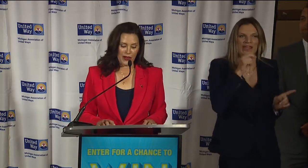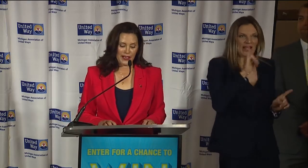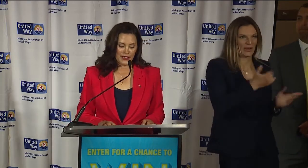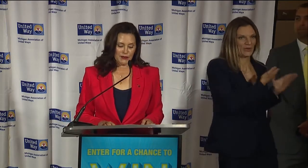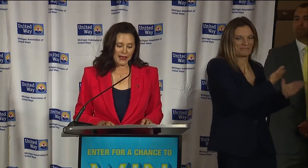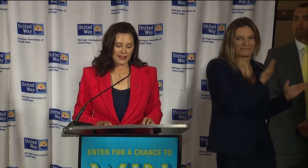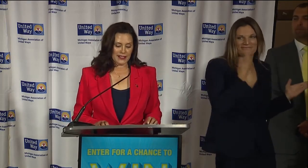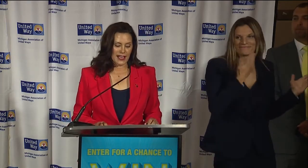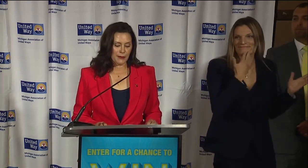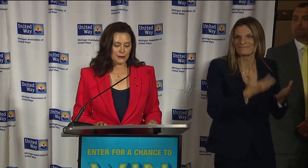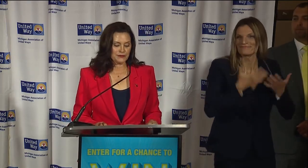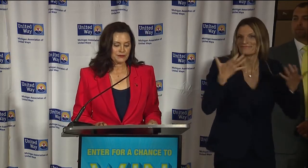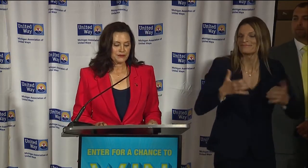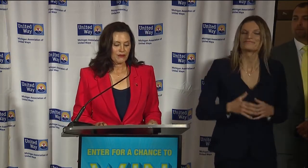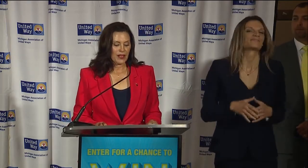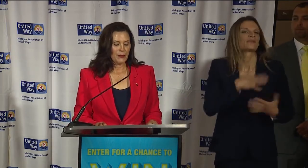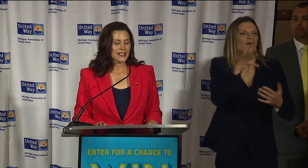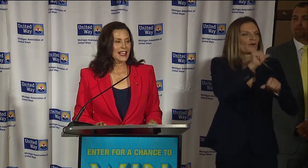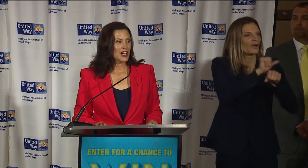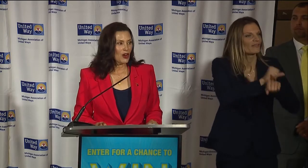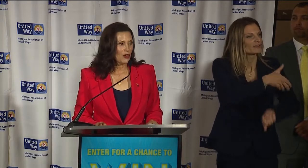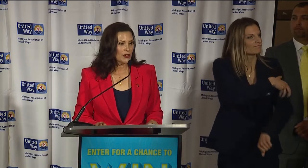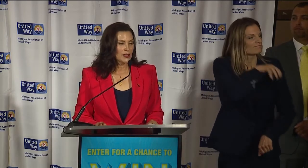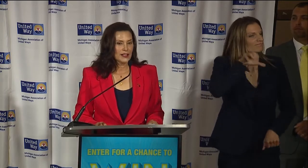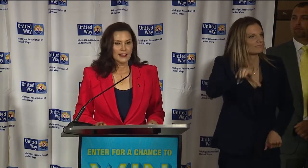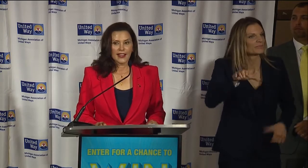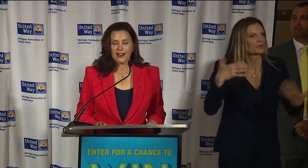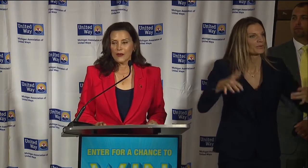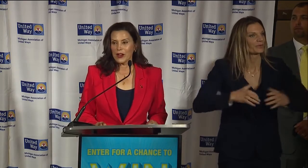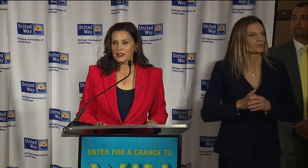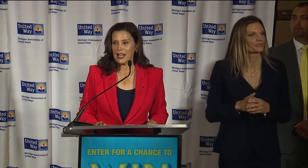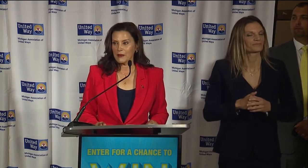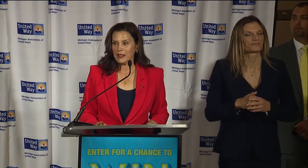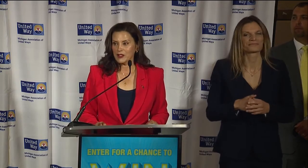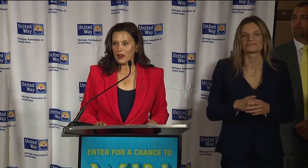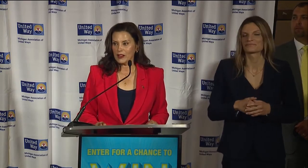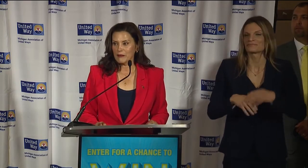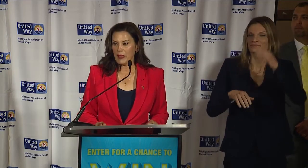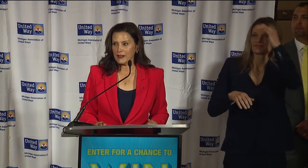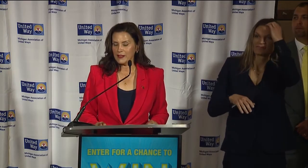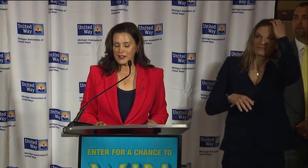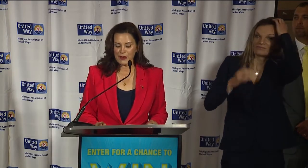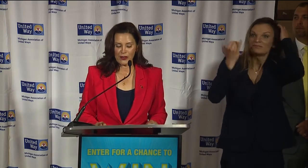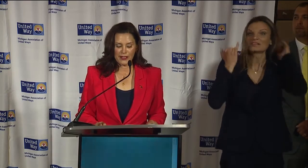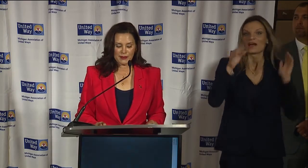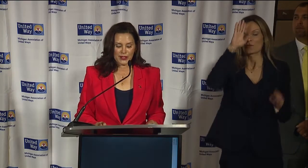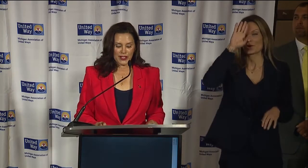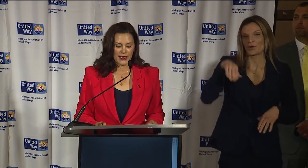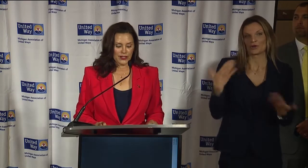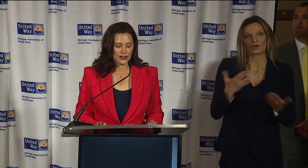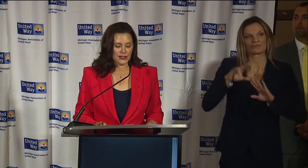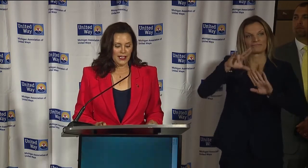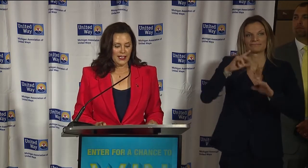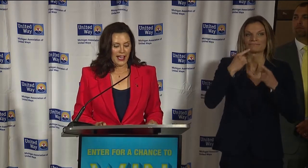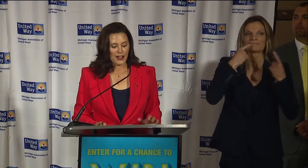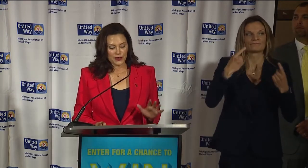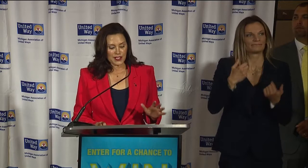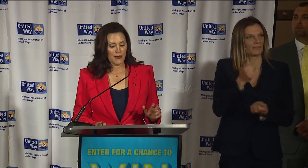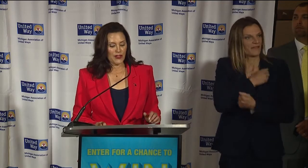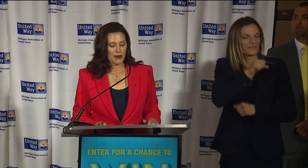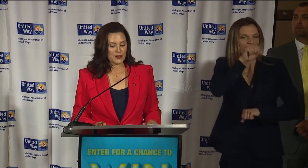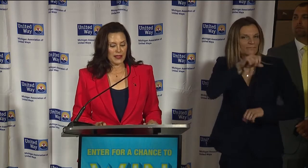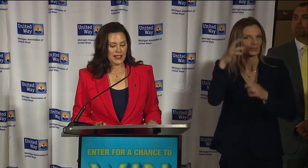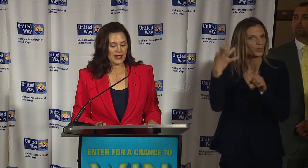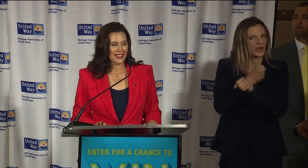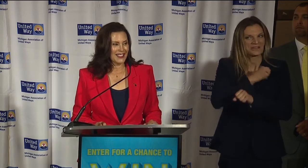effort going into making this happen. Because I know that we are tapping into our competitive spirit as Michiganders. I know